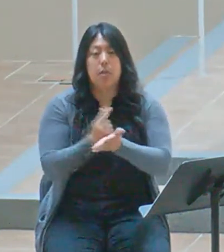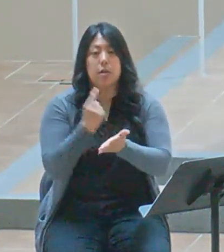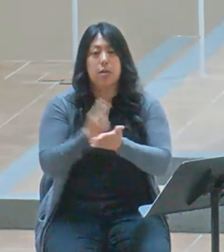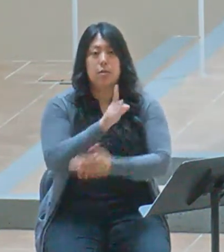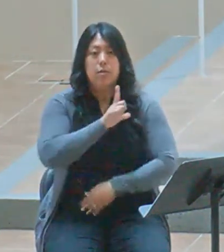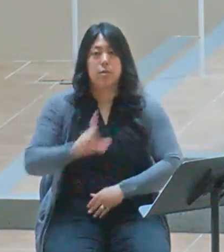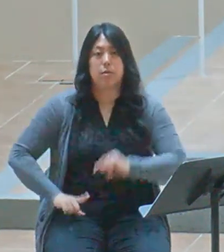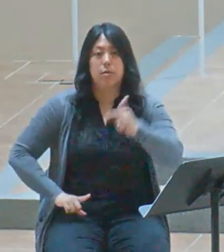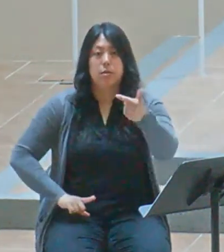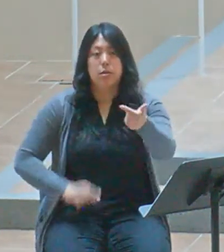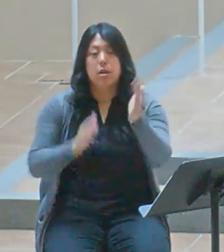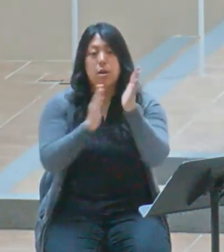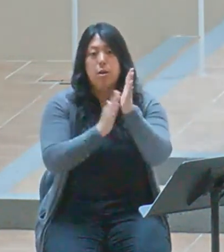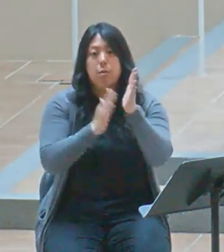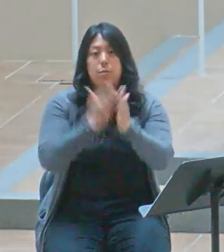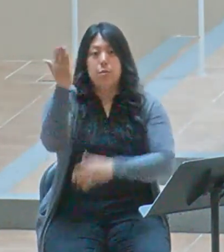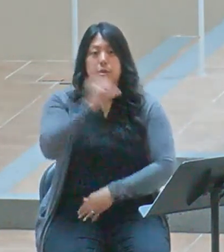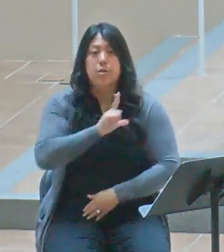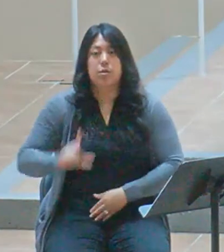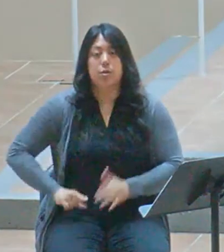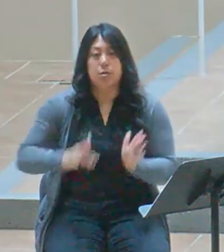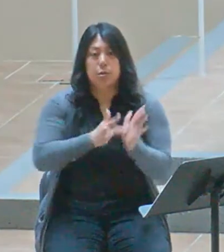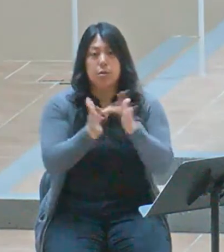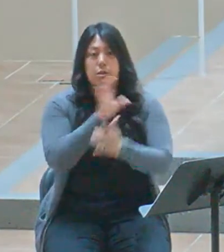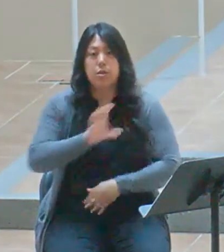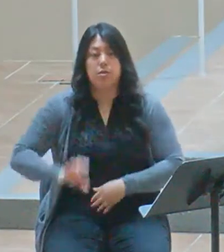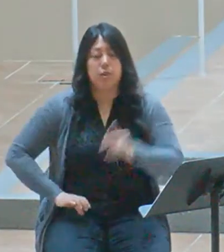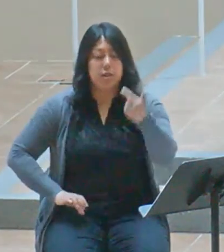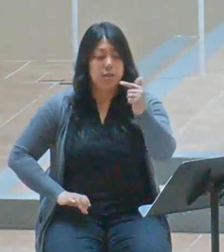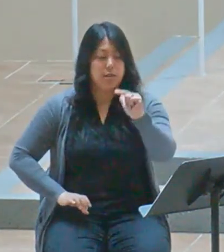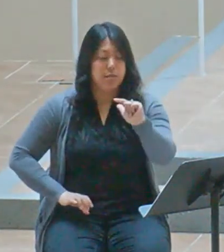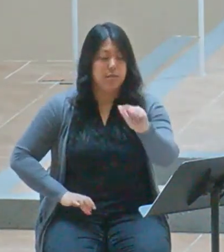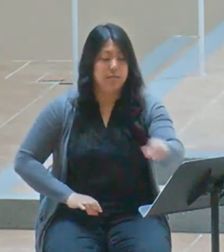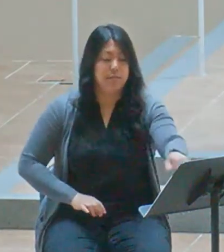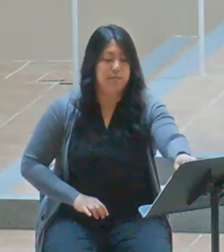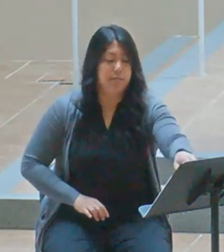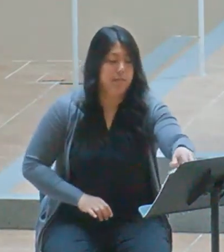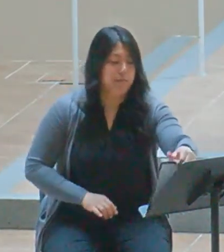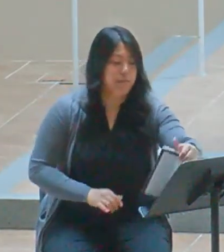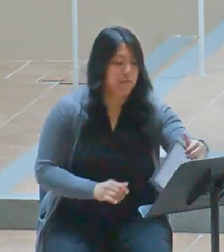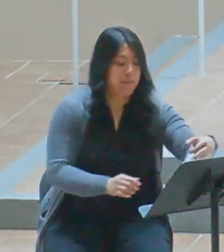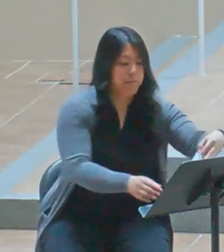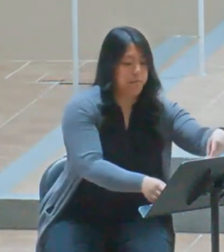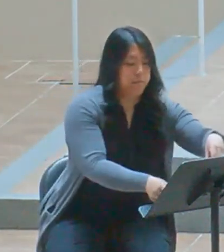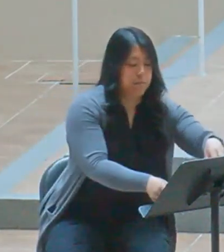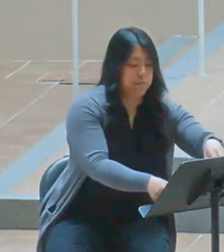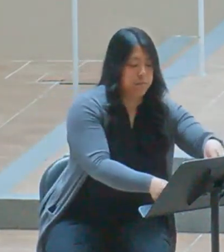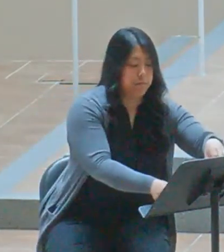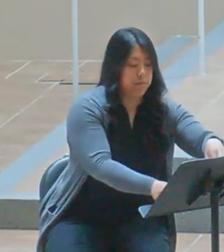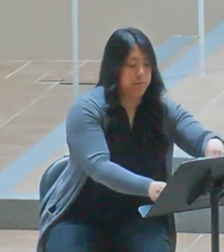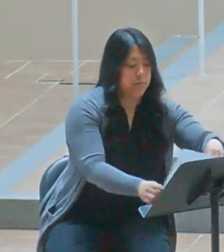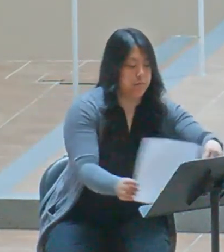The Gospel of the Lord. Praise to you, Lord Jesus Christ.